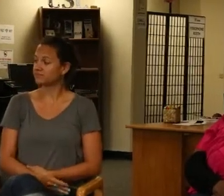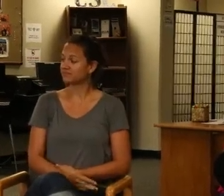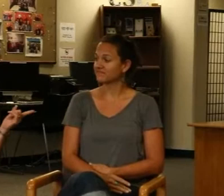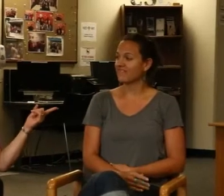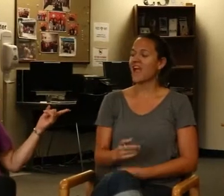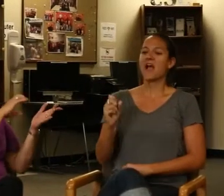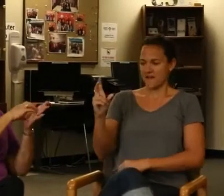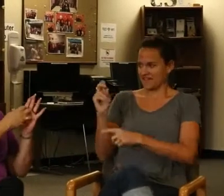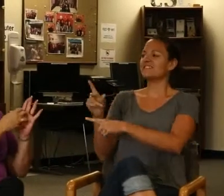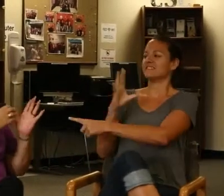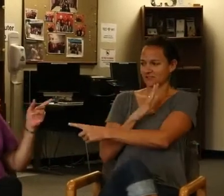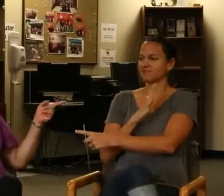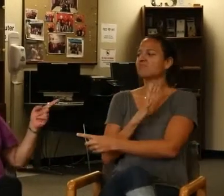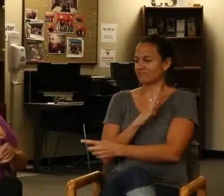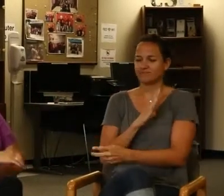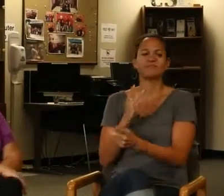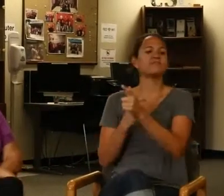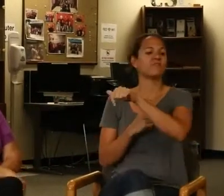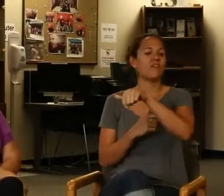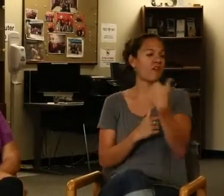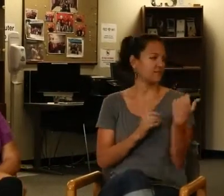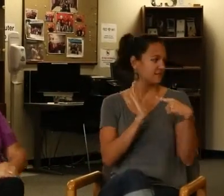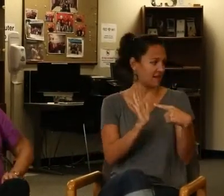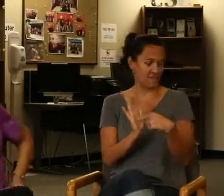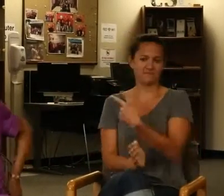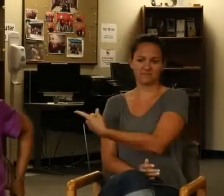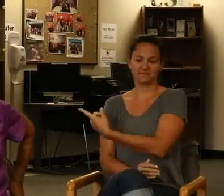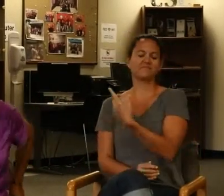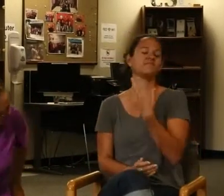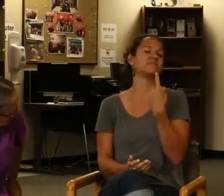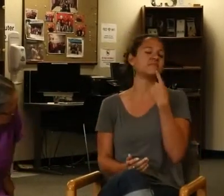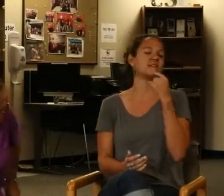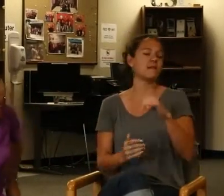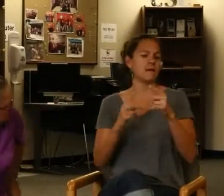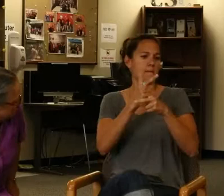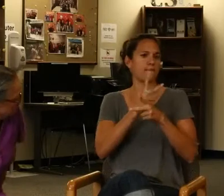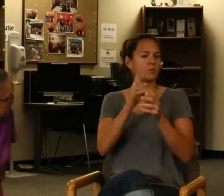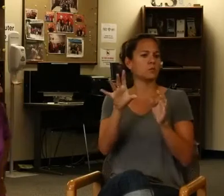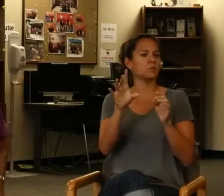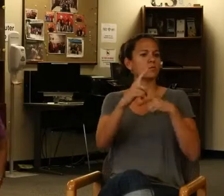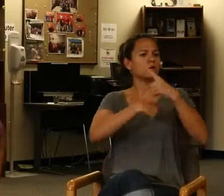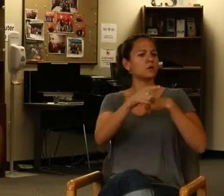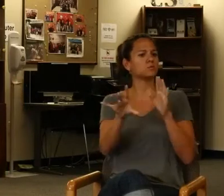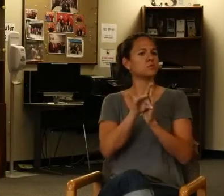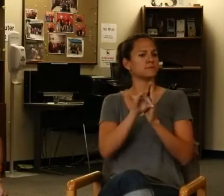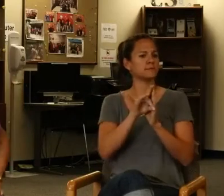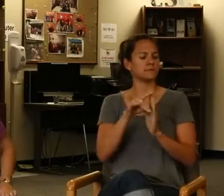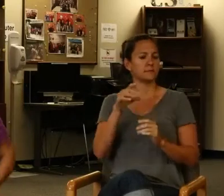Also with cookie, for example. Right. That's another good example. So another example being that you have to be careful when you